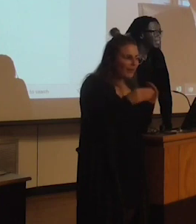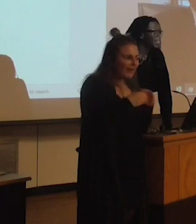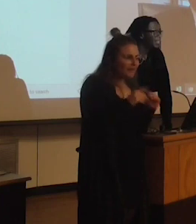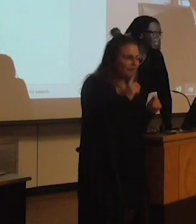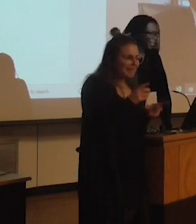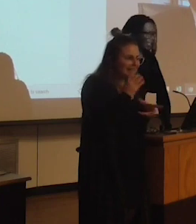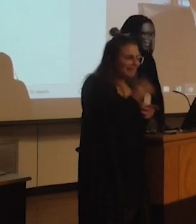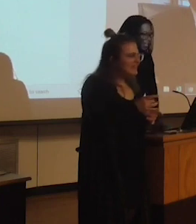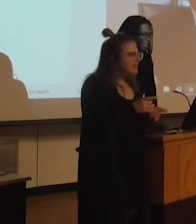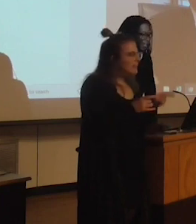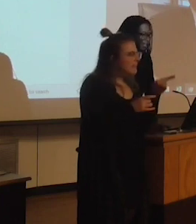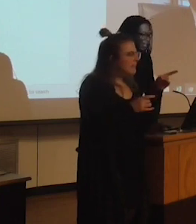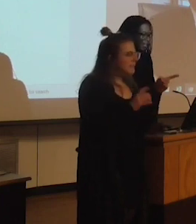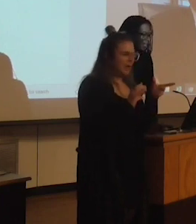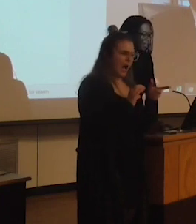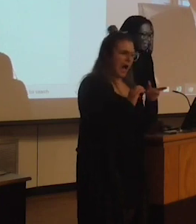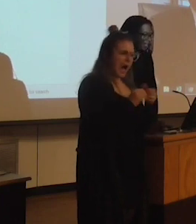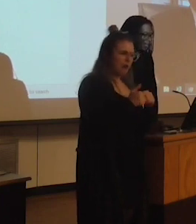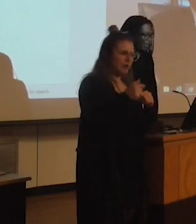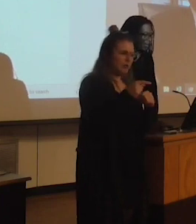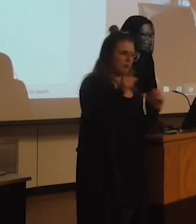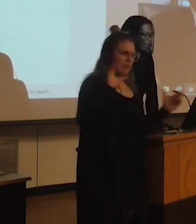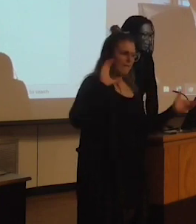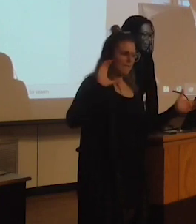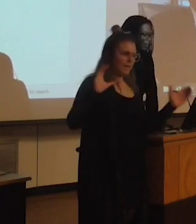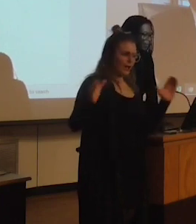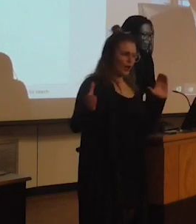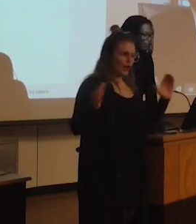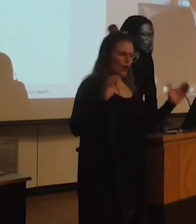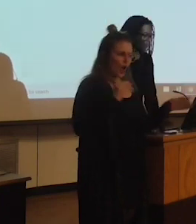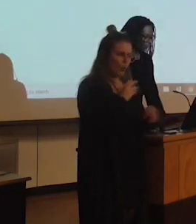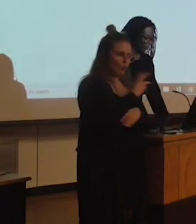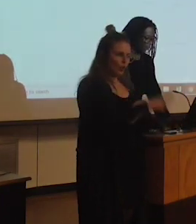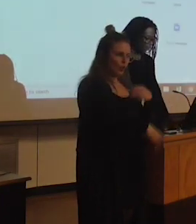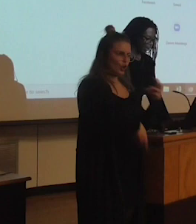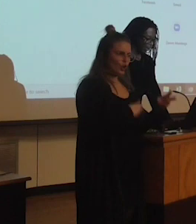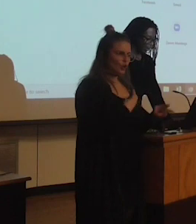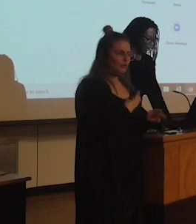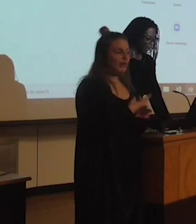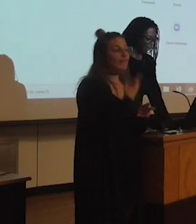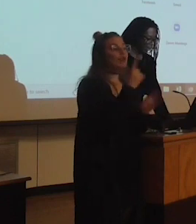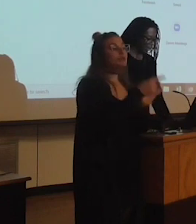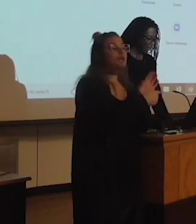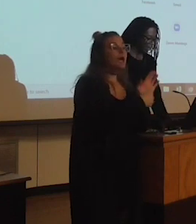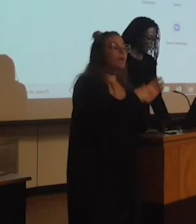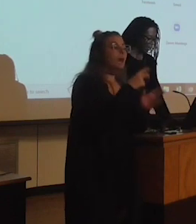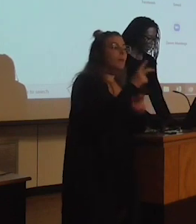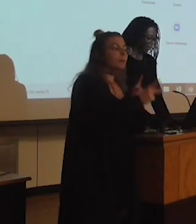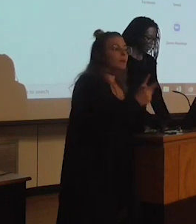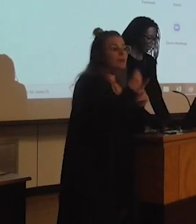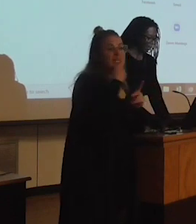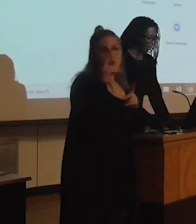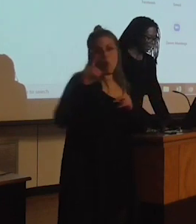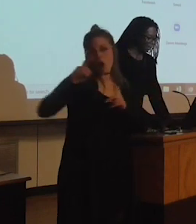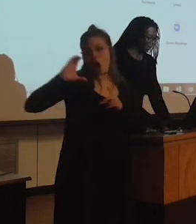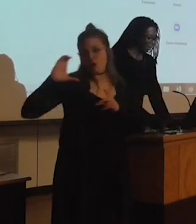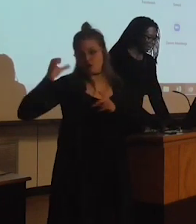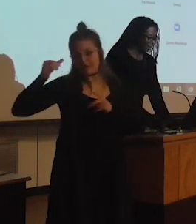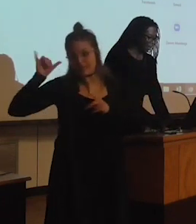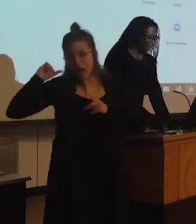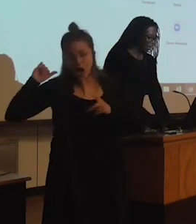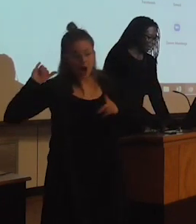I wonder, how do you compare a world where, say, people eat 100 cows compared